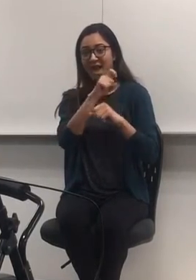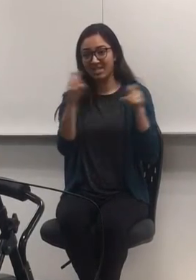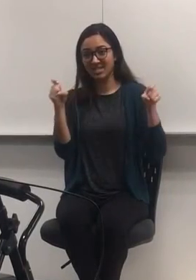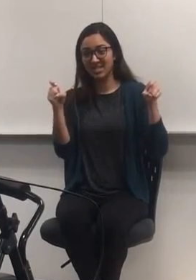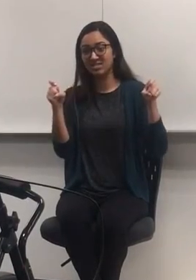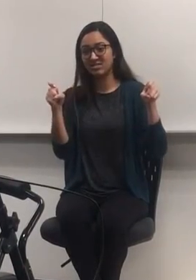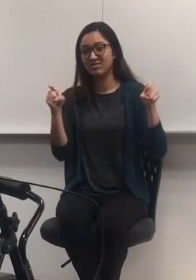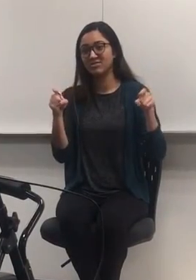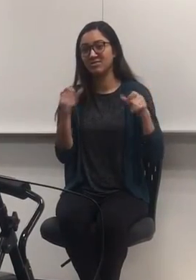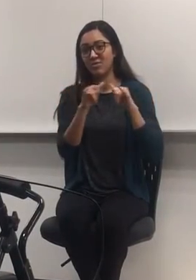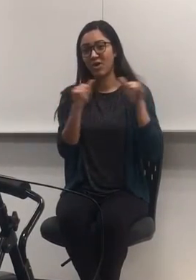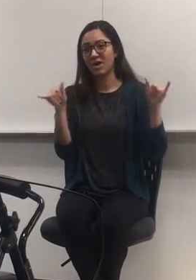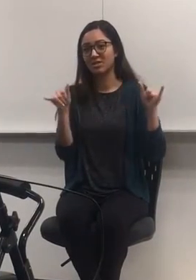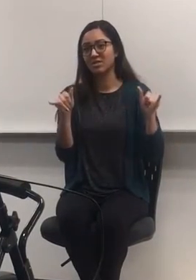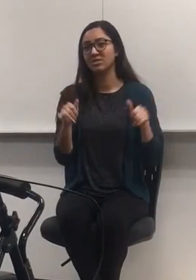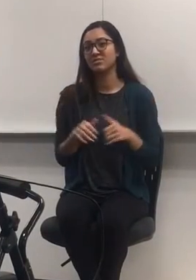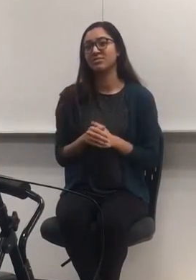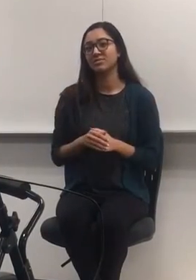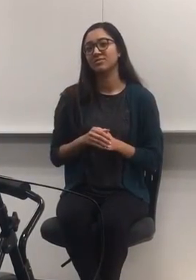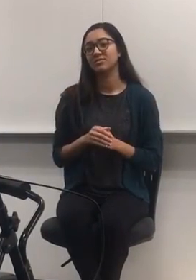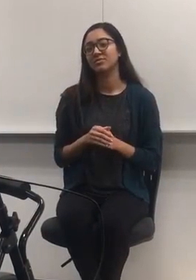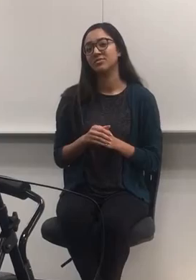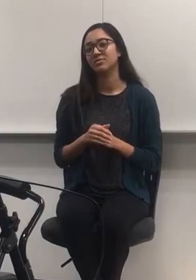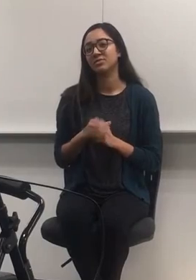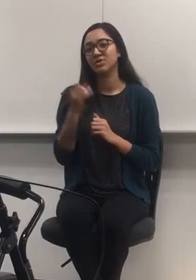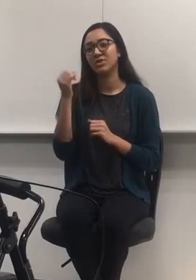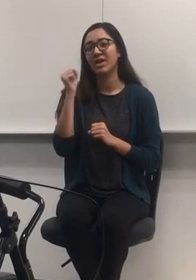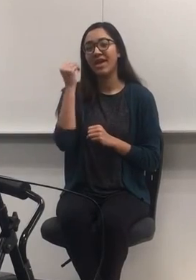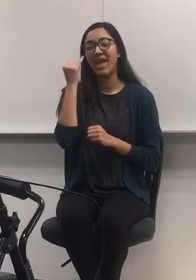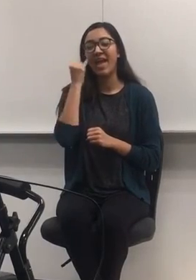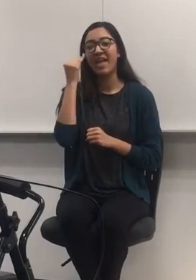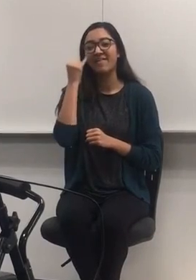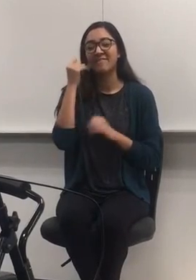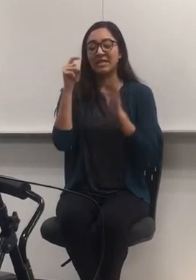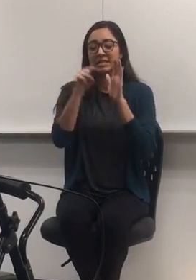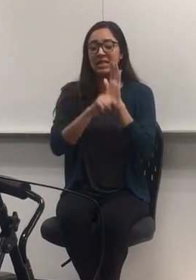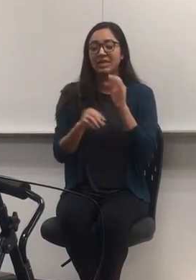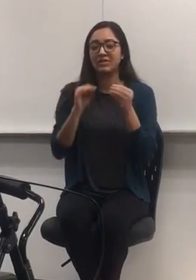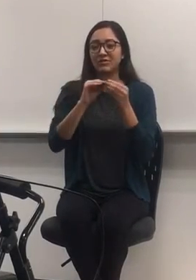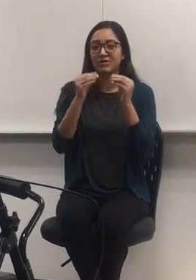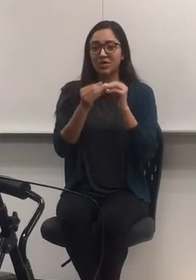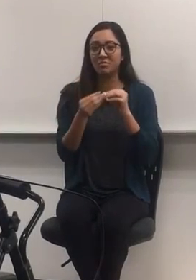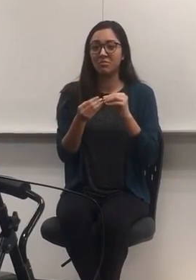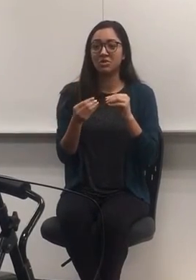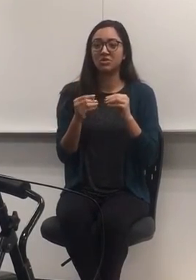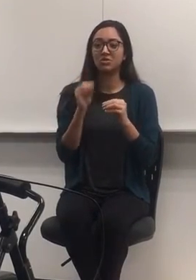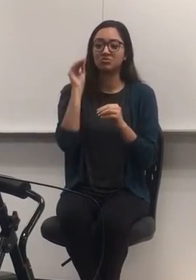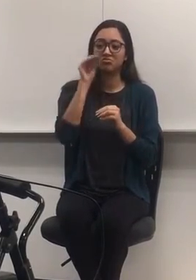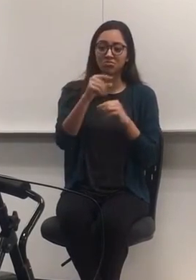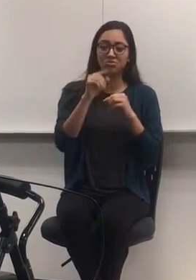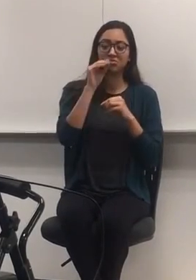if I keep putting negative numbers in here, will this ever, this over here ever go below 1?